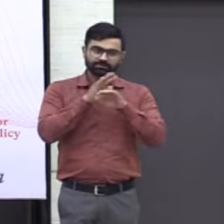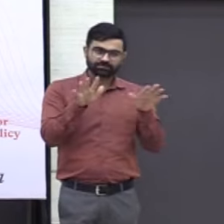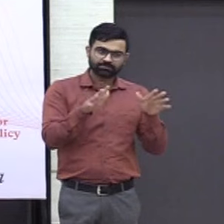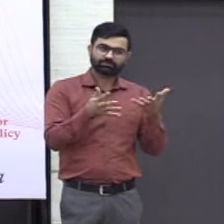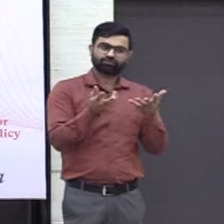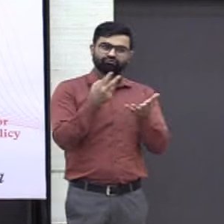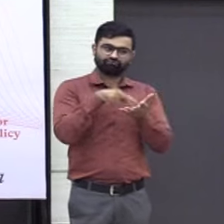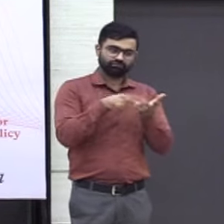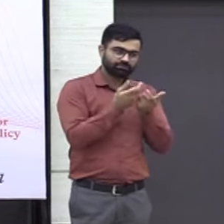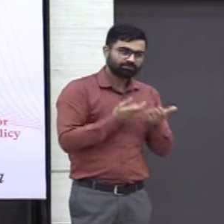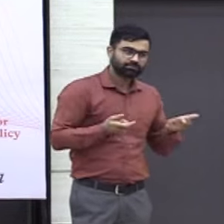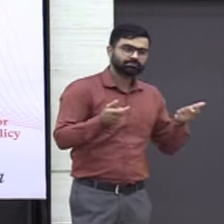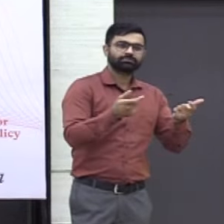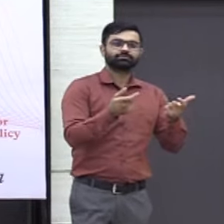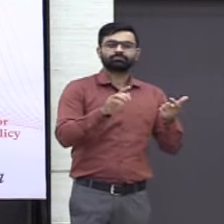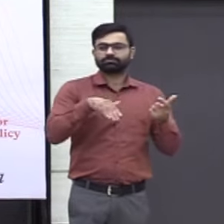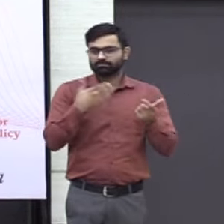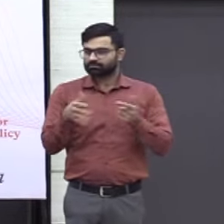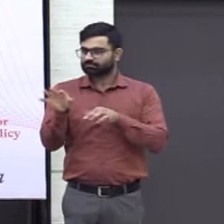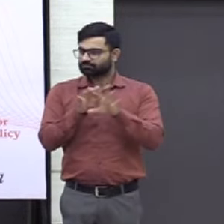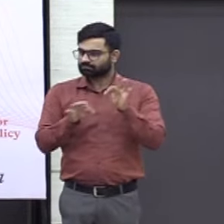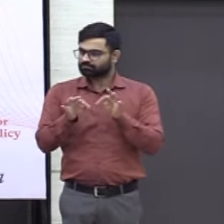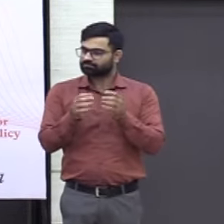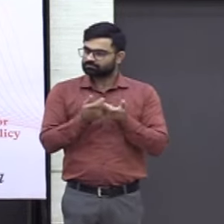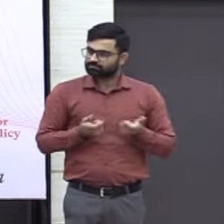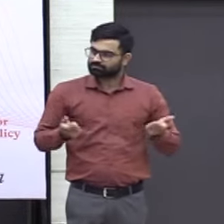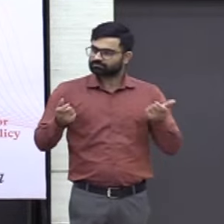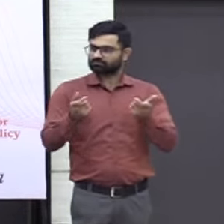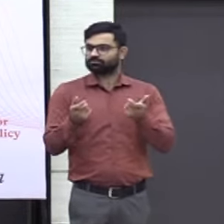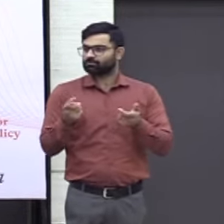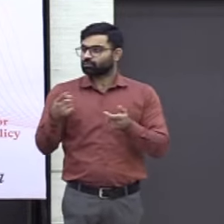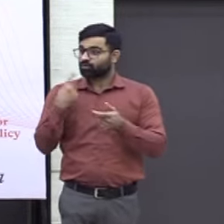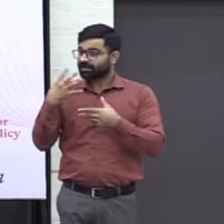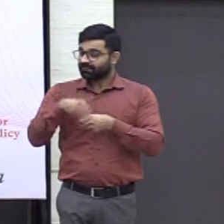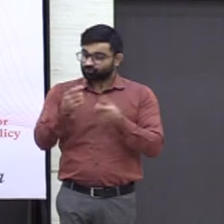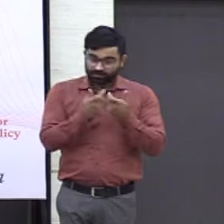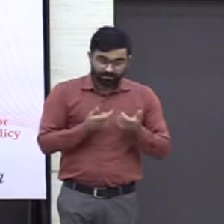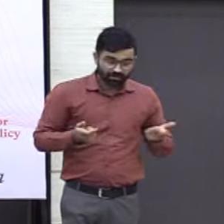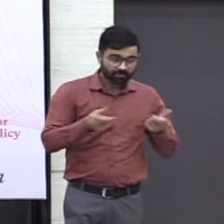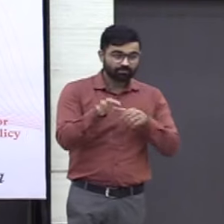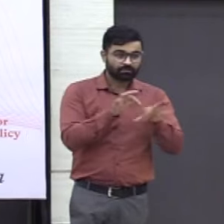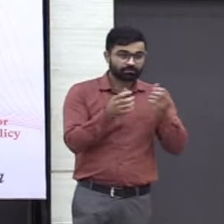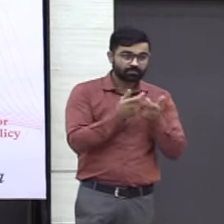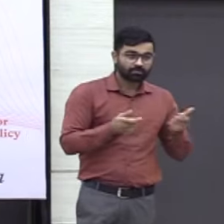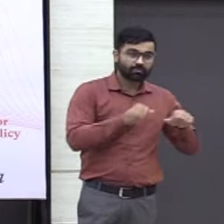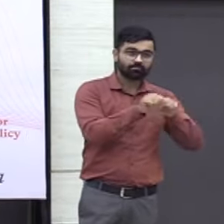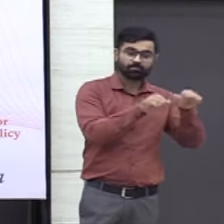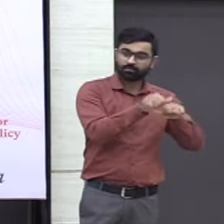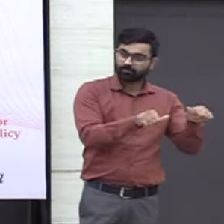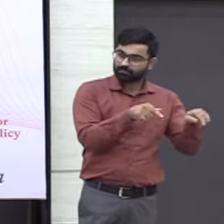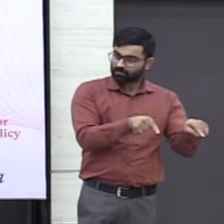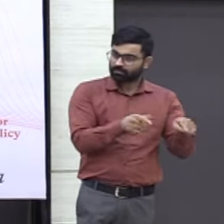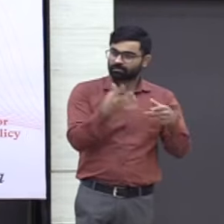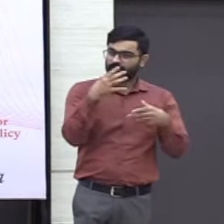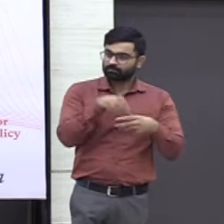either standing committees or select committees. And those standing committees and select committee proceedings are